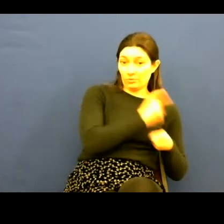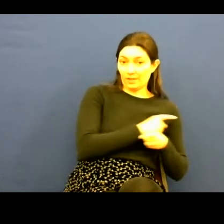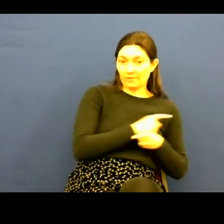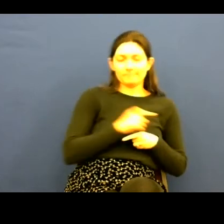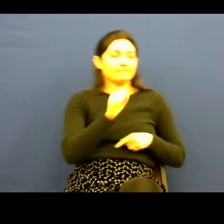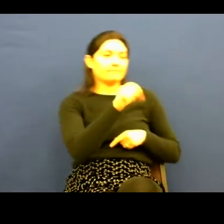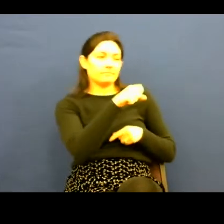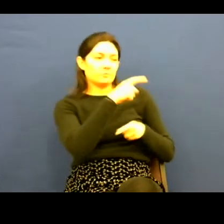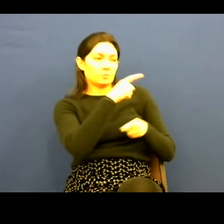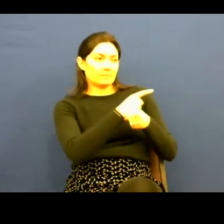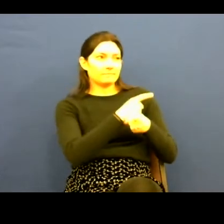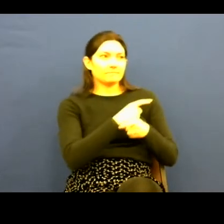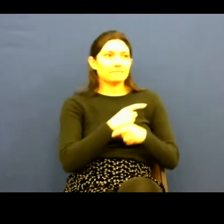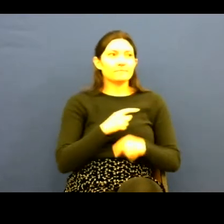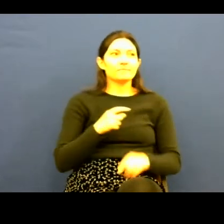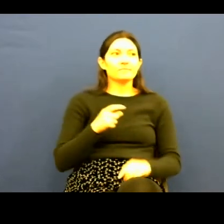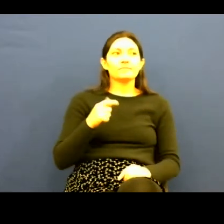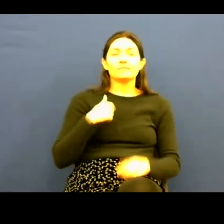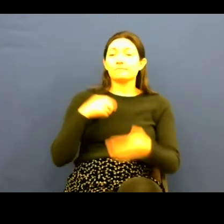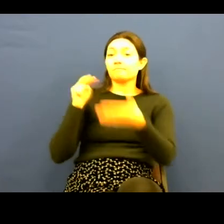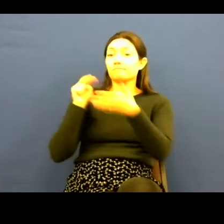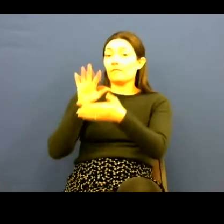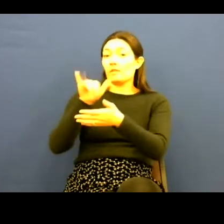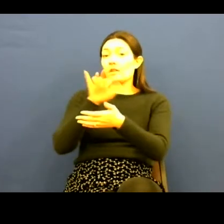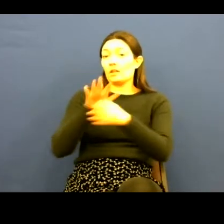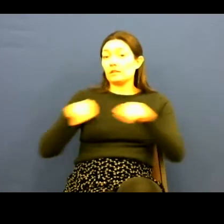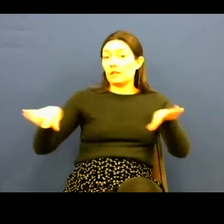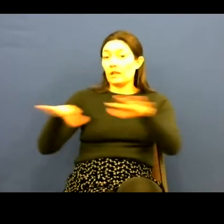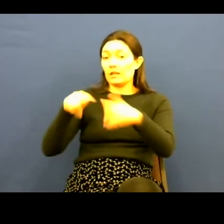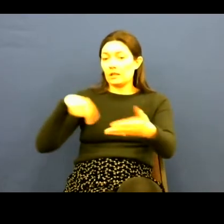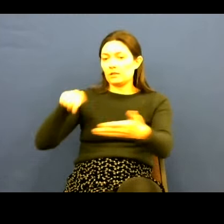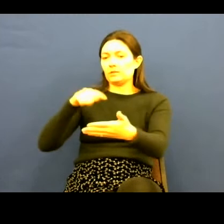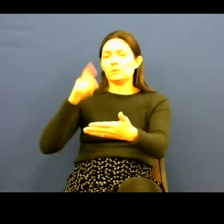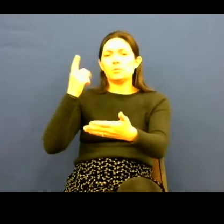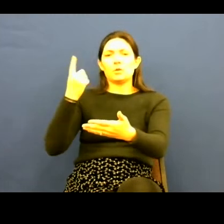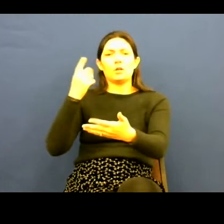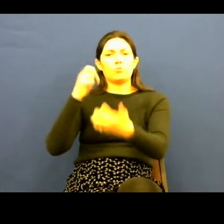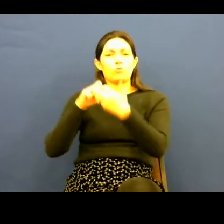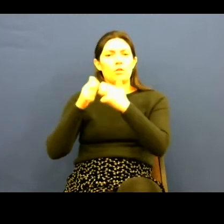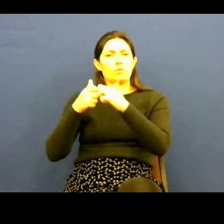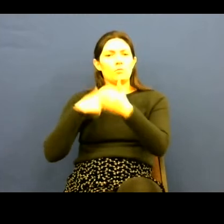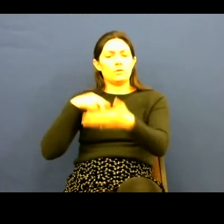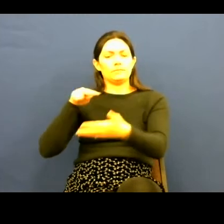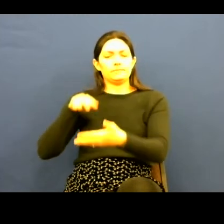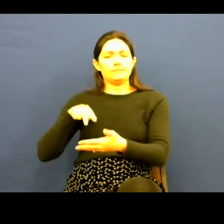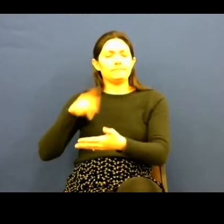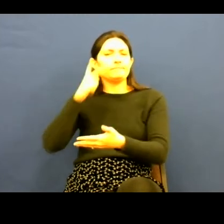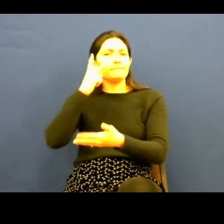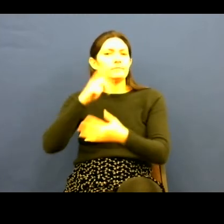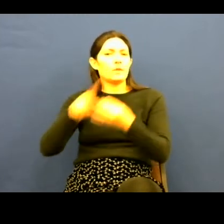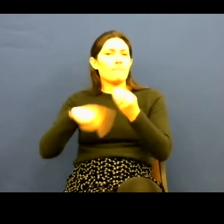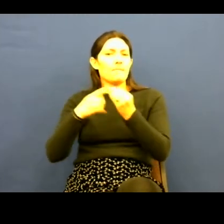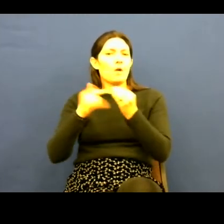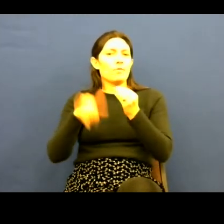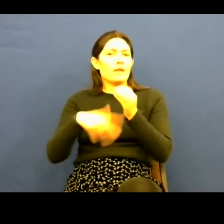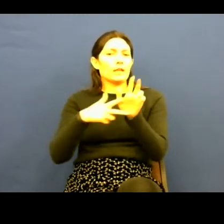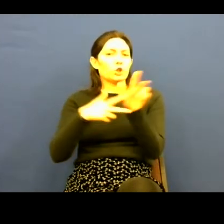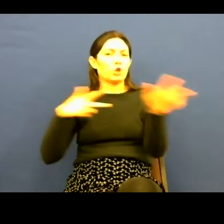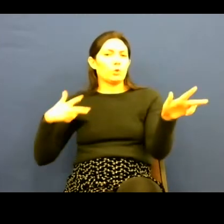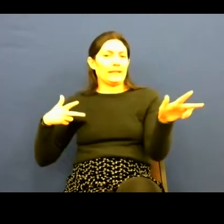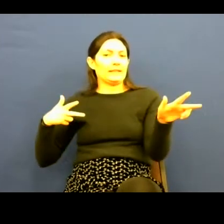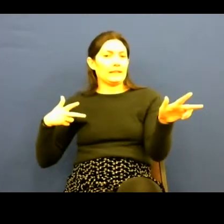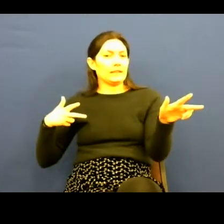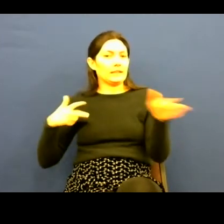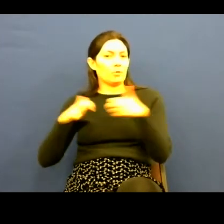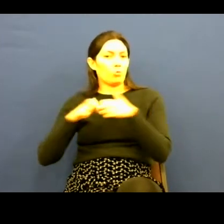site, one of the issues I look at is that the queuing, I have some problems with the